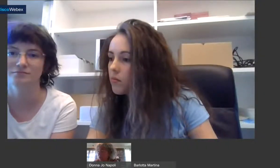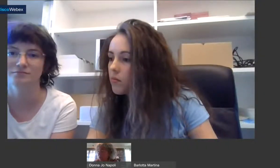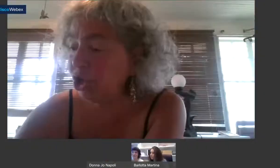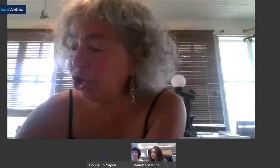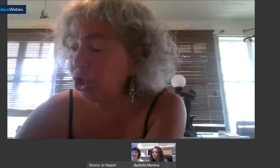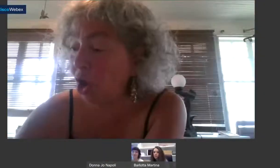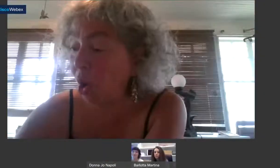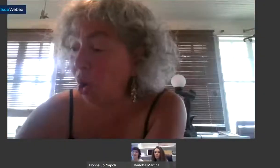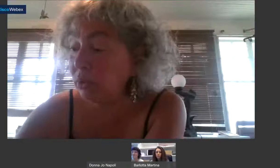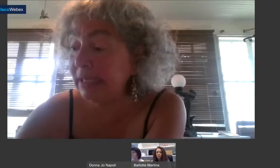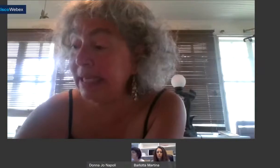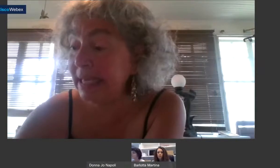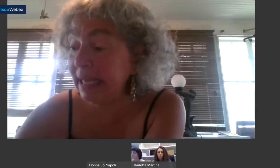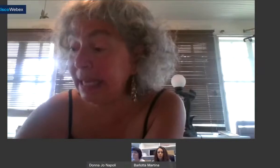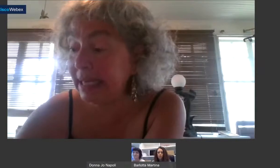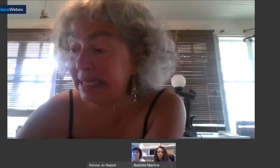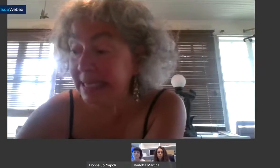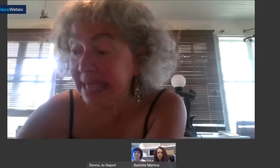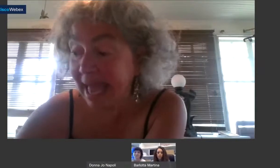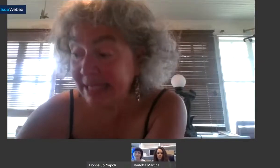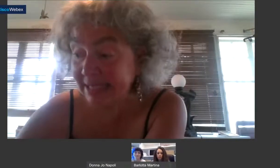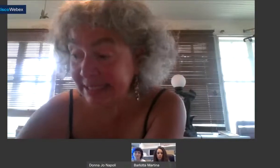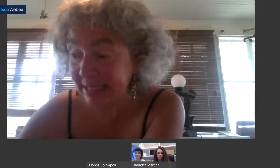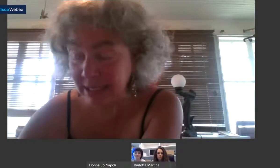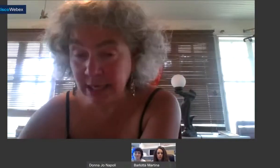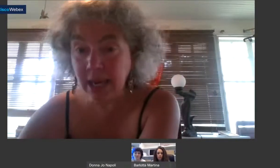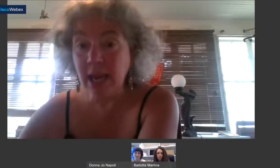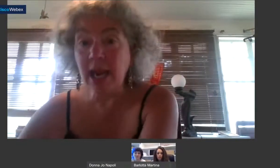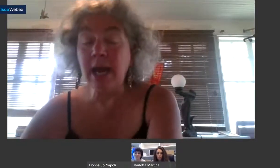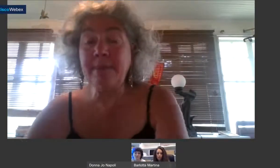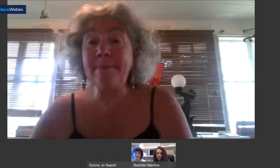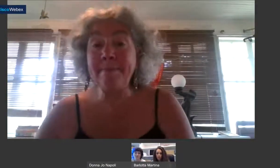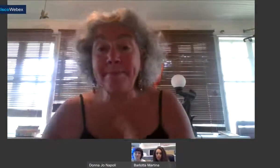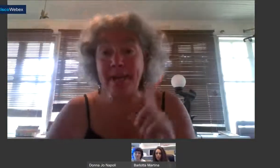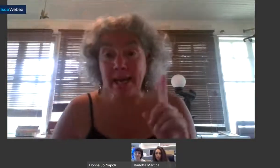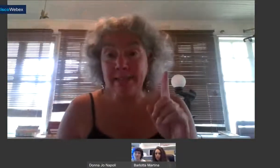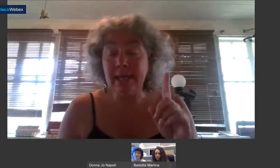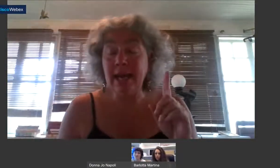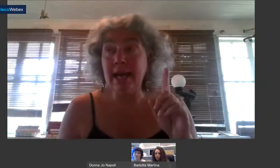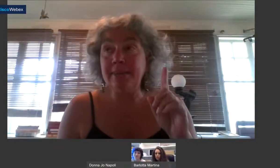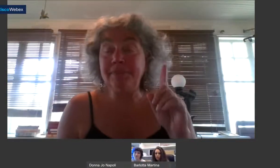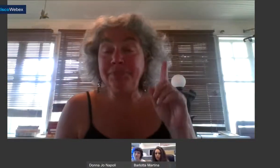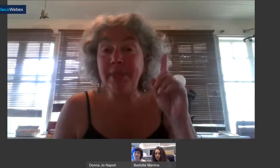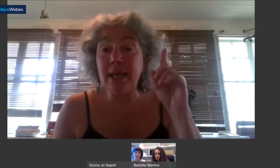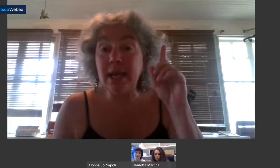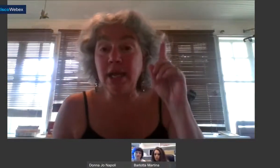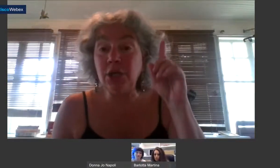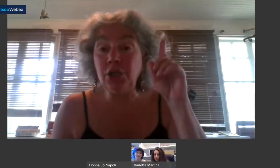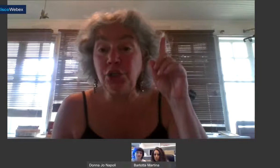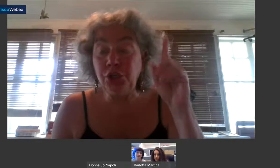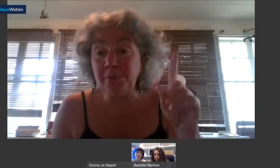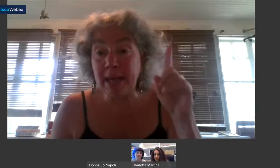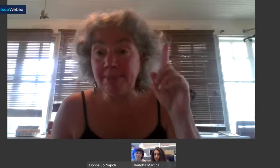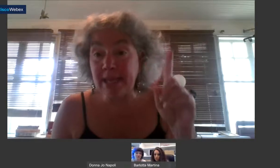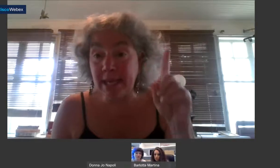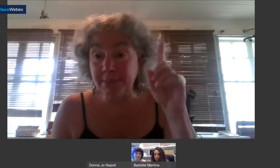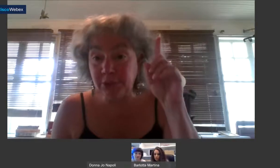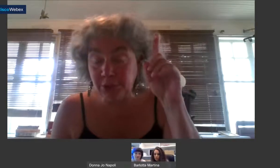I could only guess, but you might be able